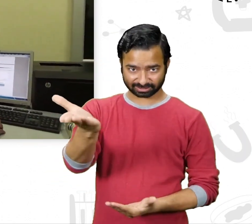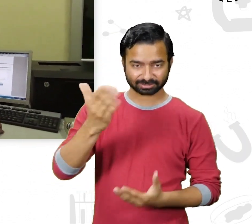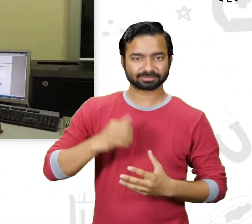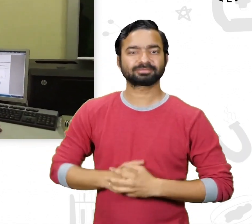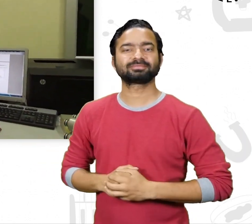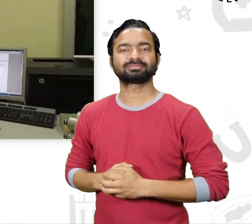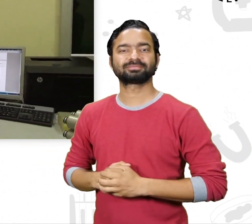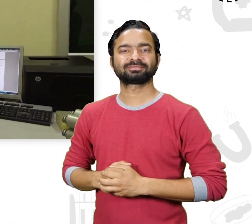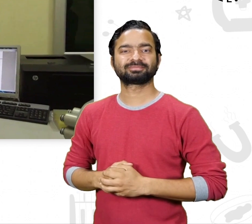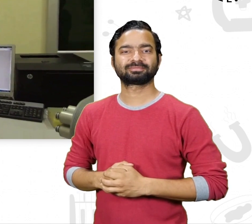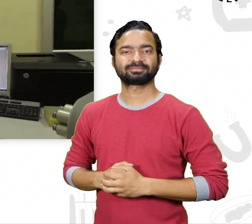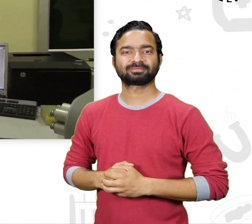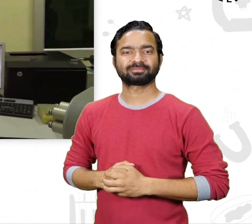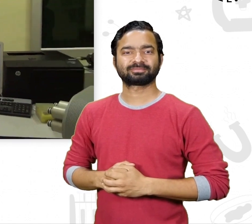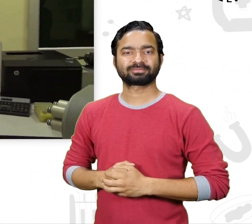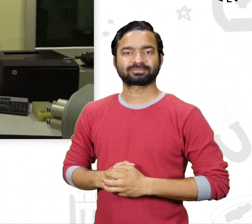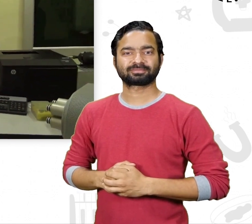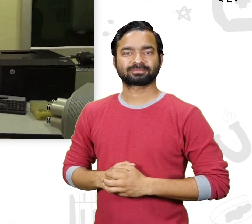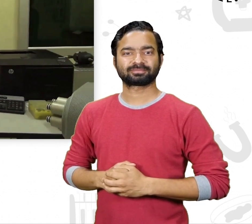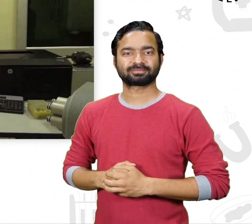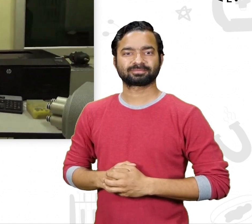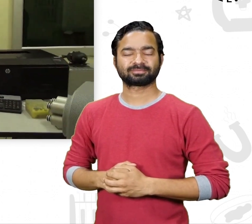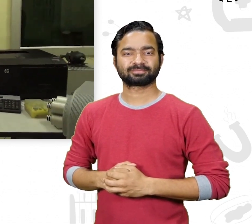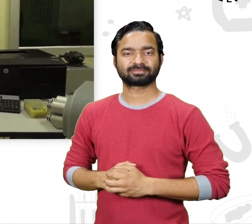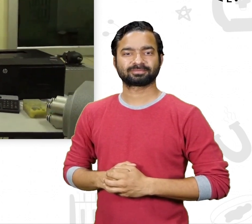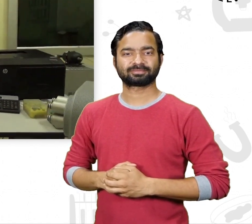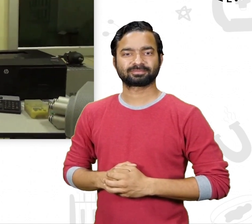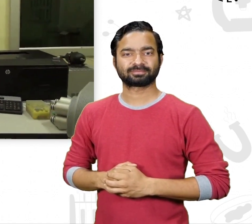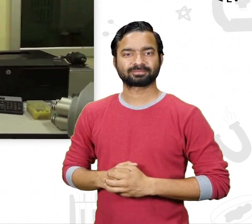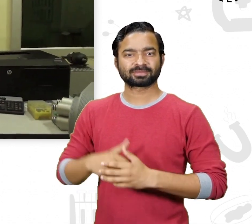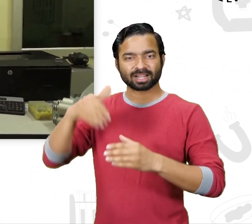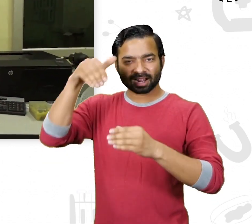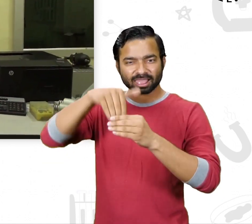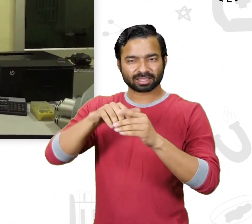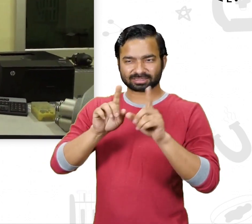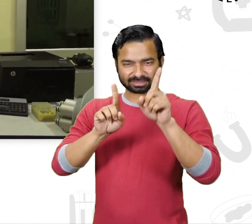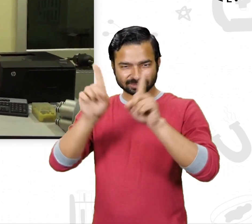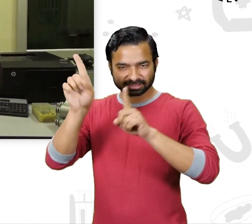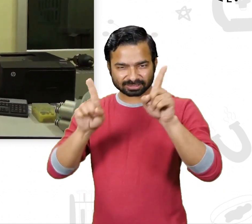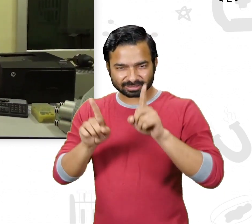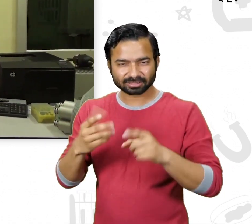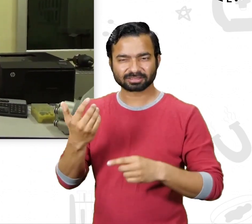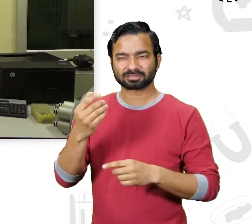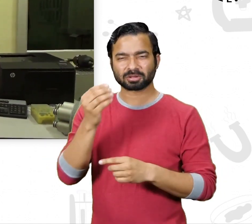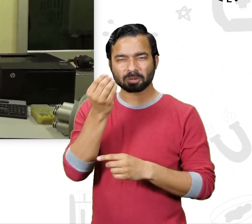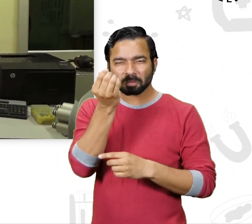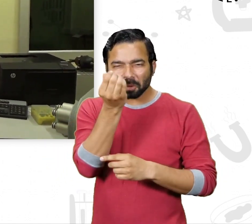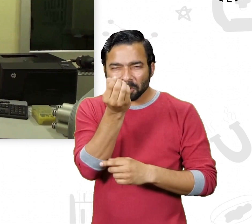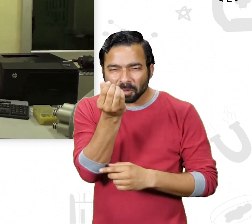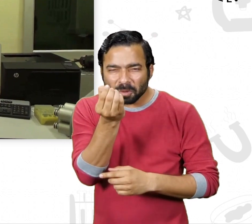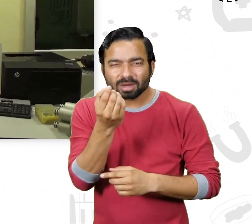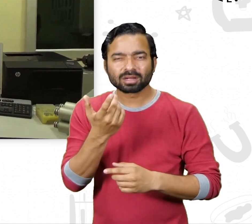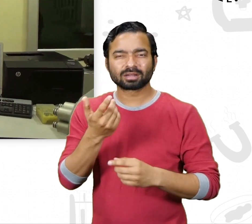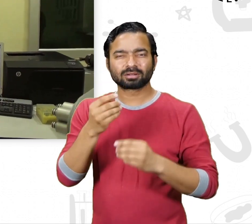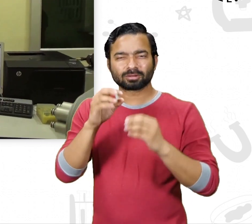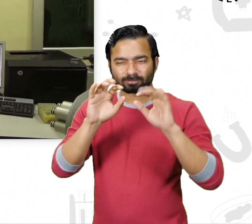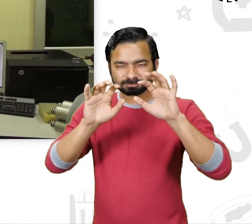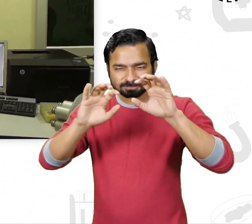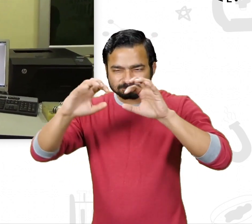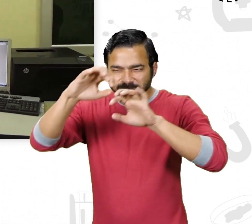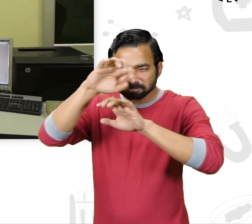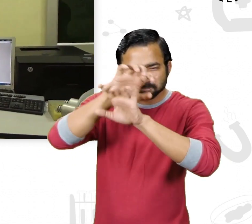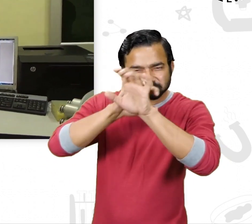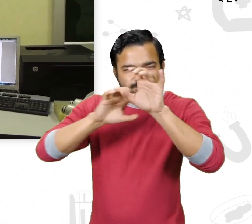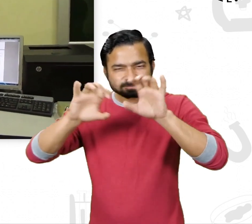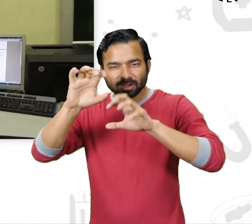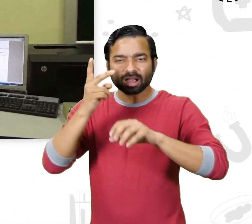this is the EDAX spectrum which are recorded during analysis. You see,